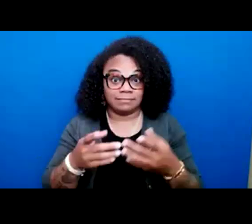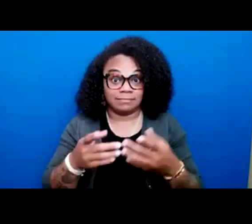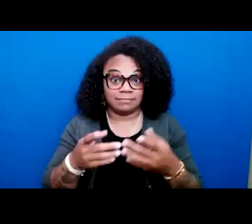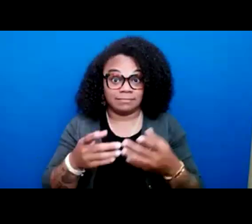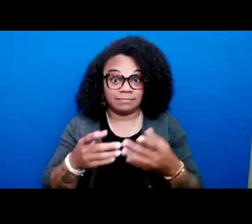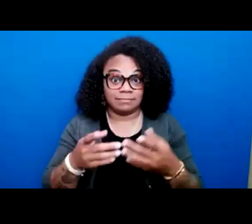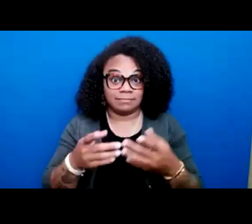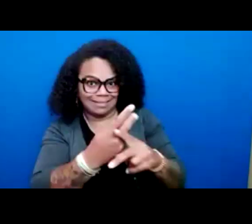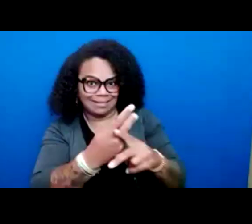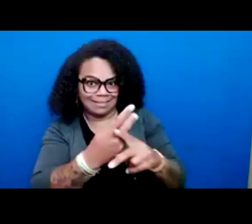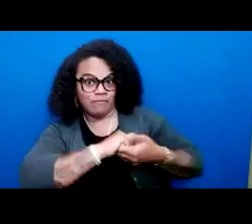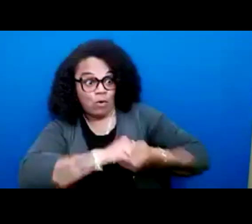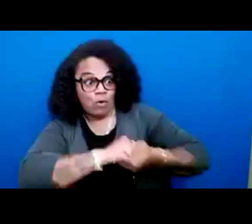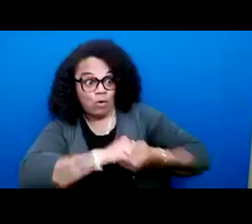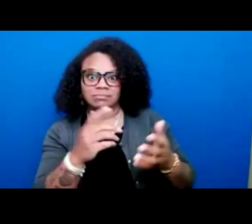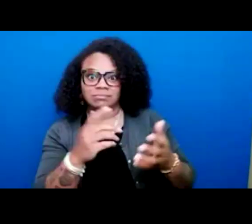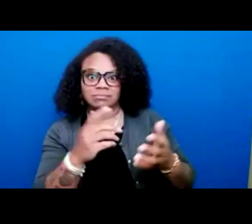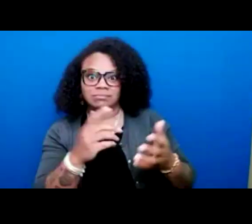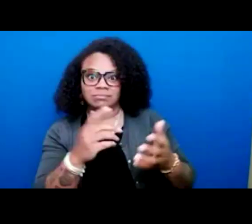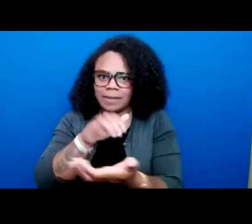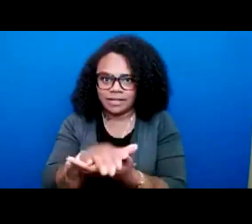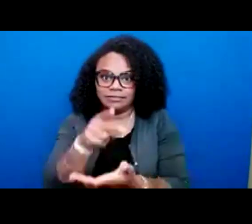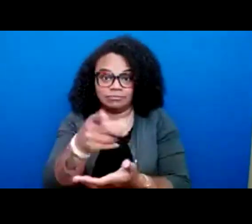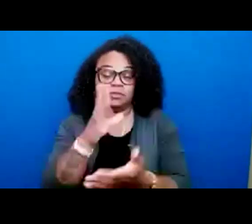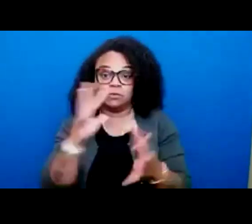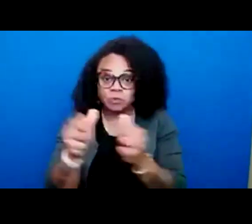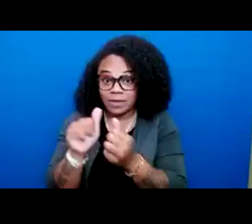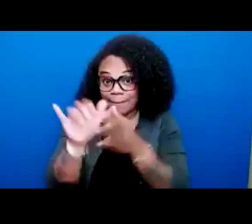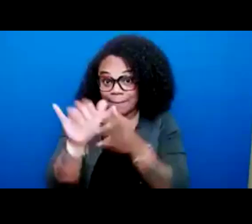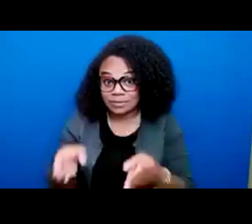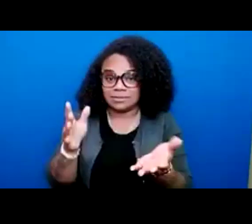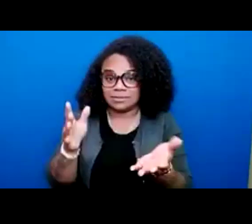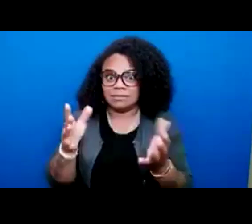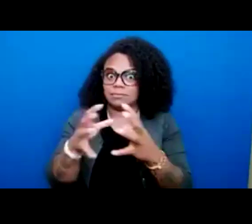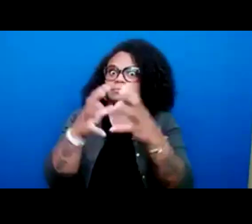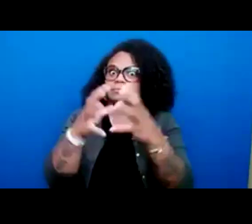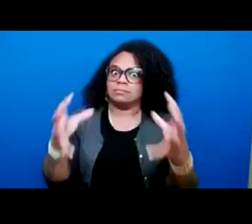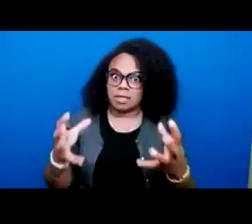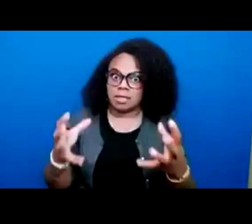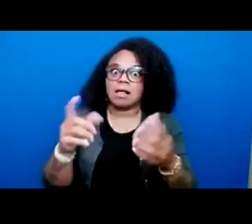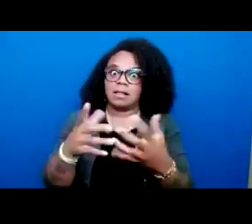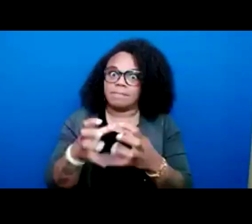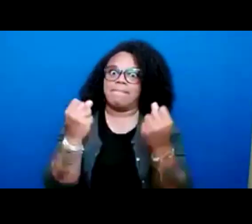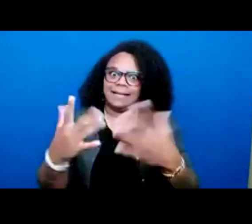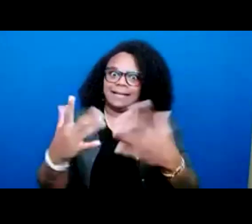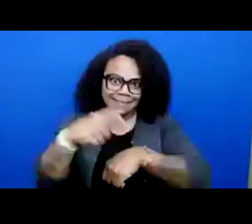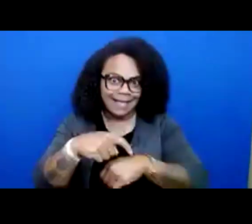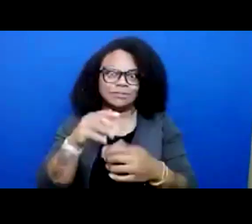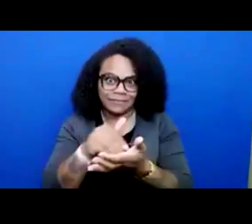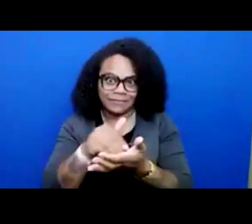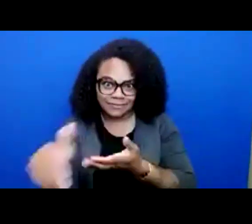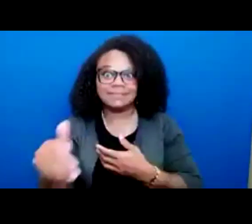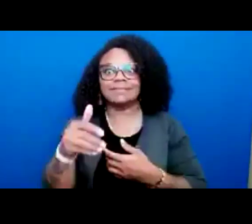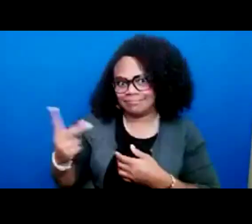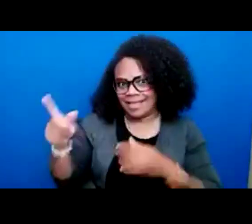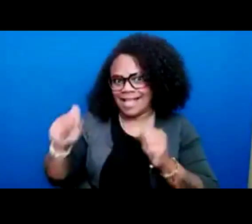spent with the individuals, and there's a lot to share. There's a lot of decision making that